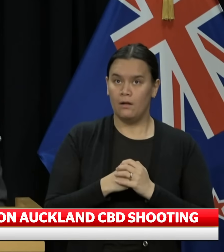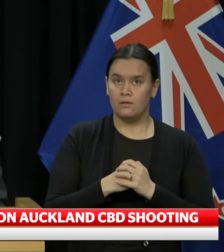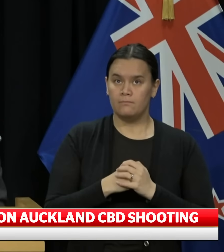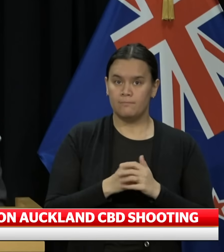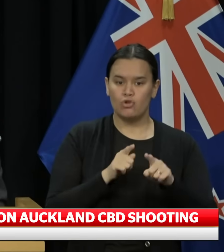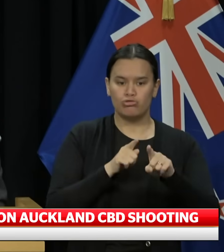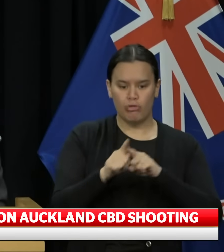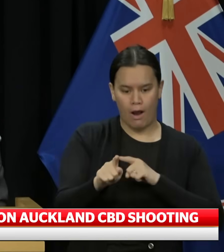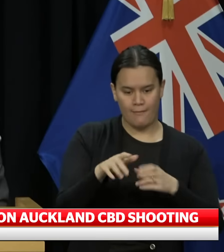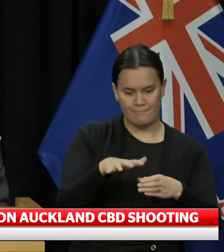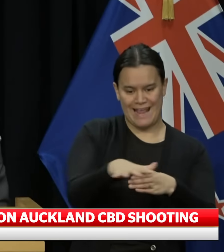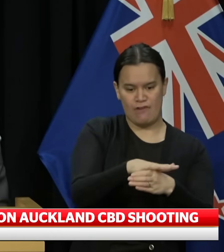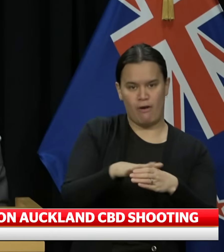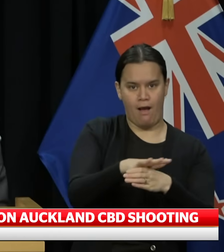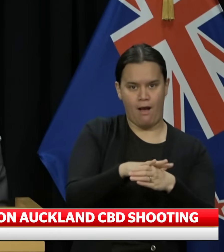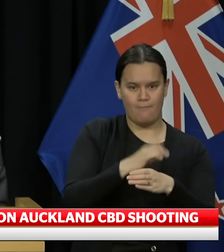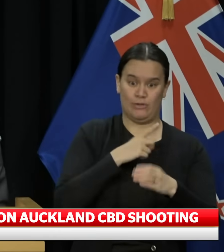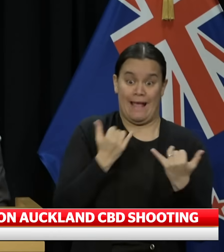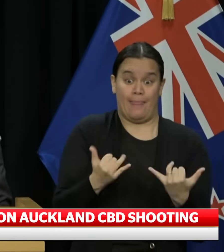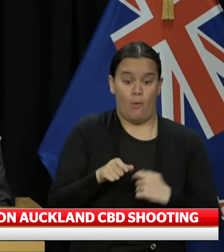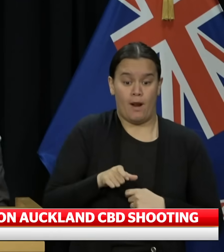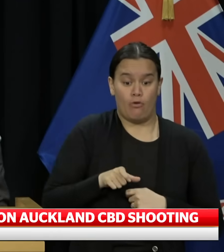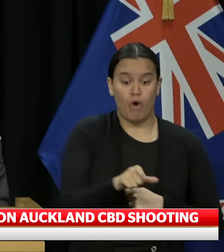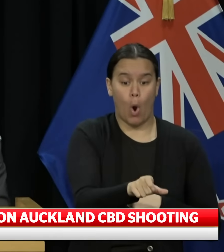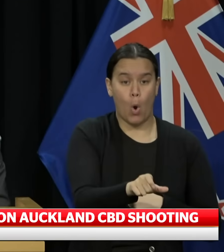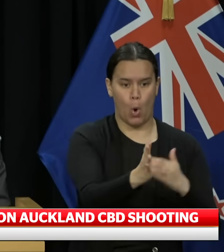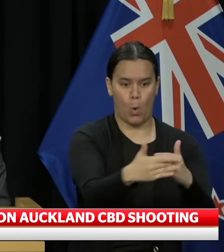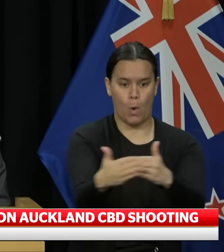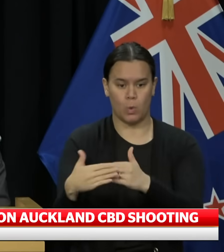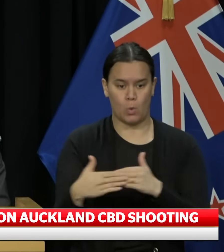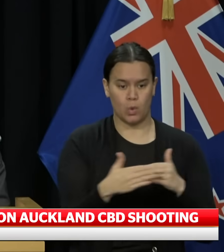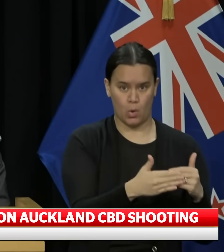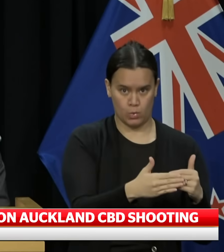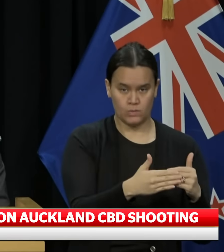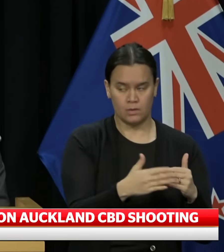as they can to get the CBD back up and running now that the threat has been